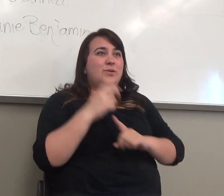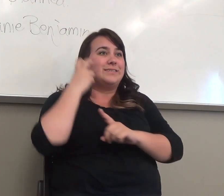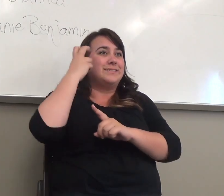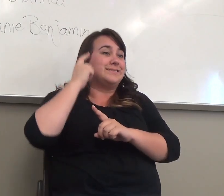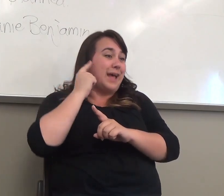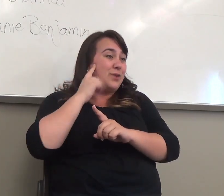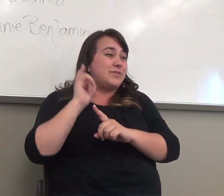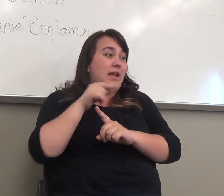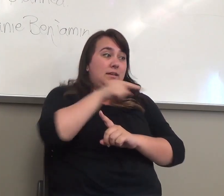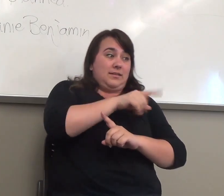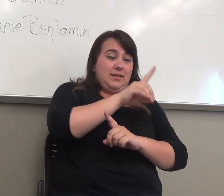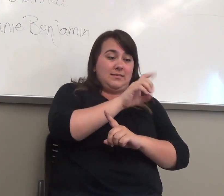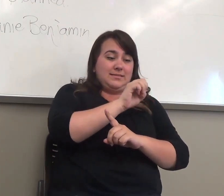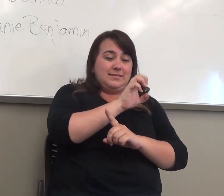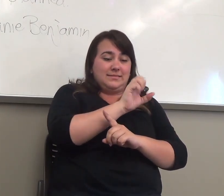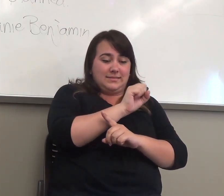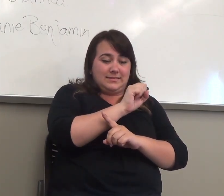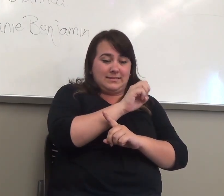permission, you desert,